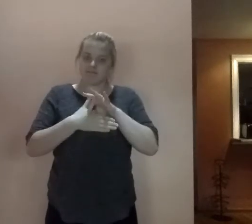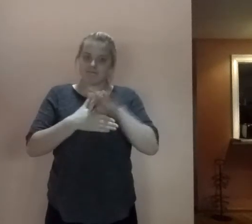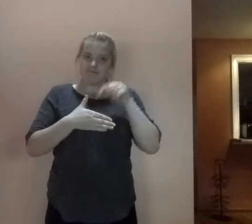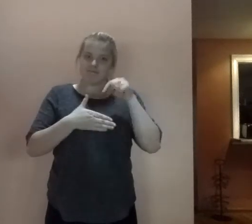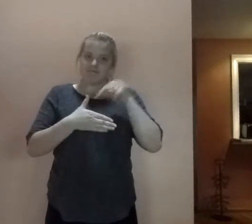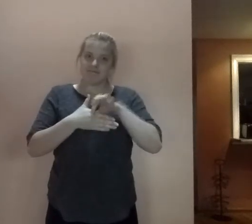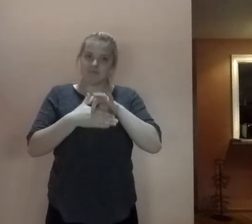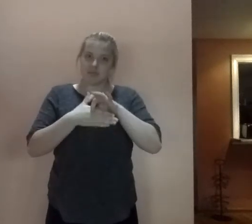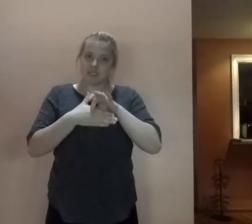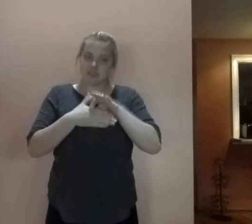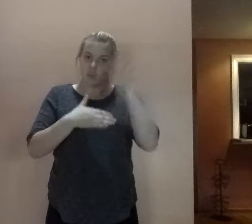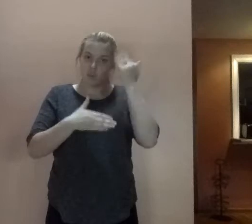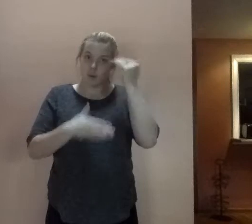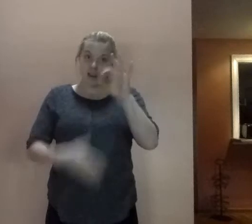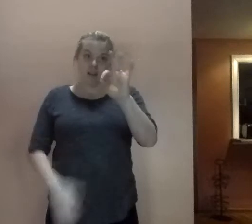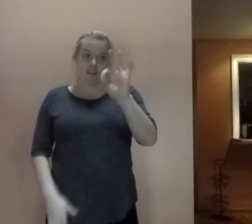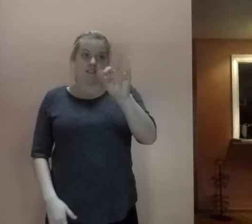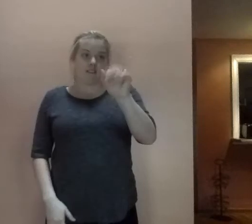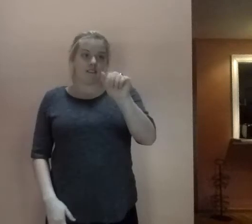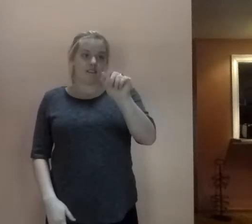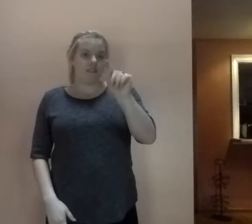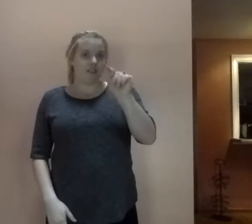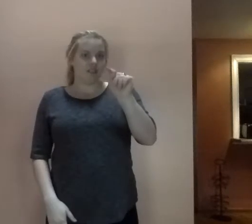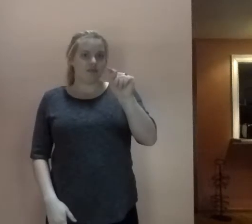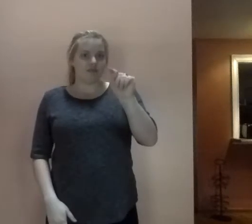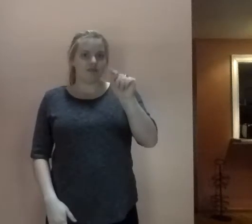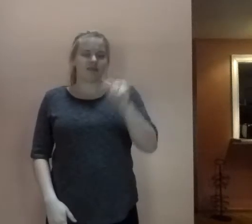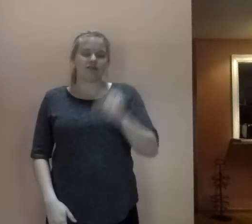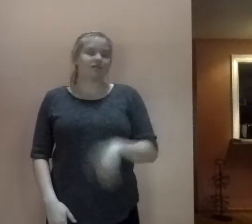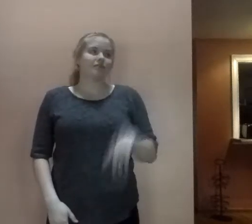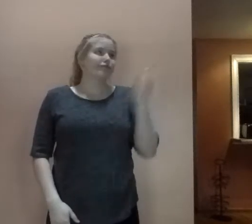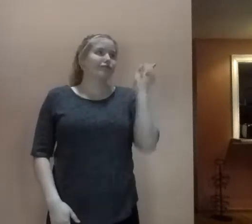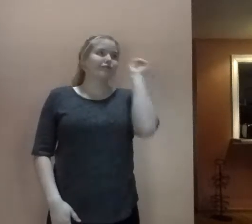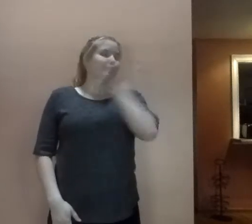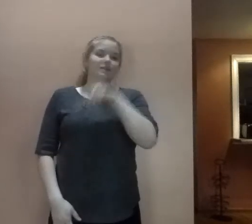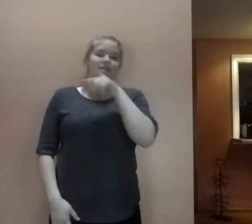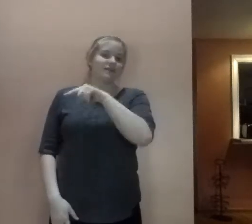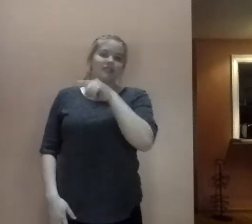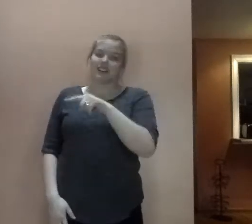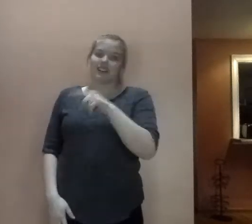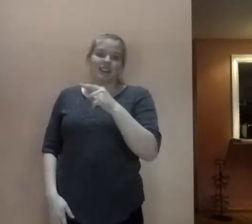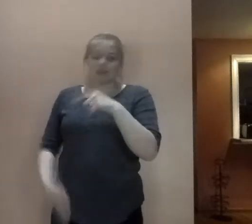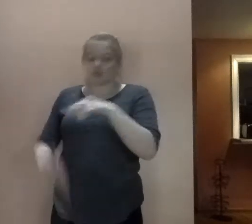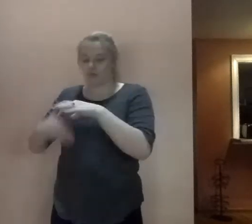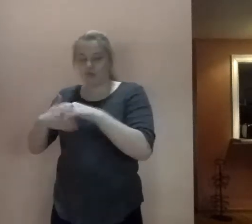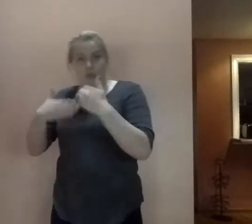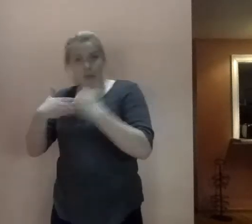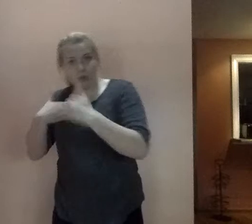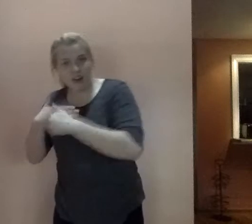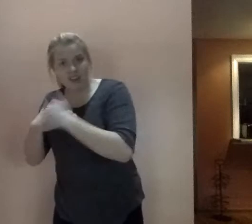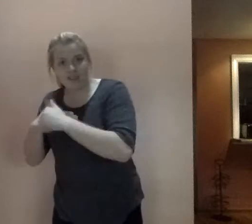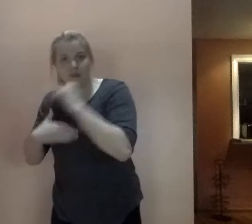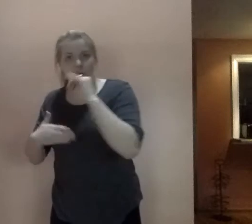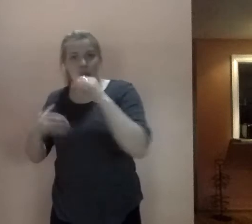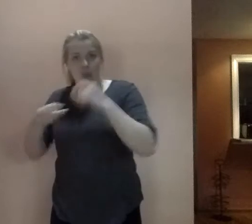that carbs make you fat is utterly ridiculous. Carbs cannot make you fat in and of themselves. We have storage